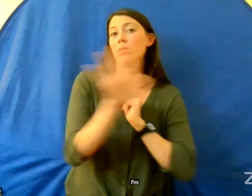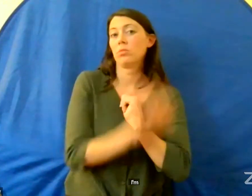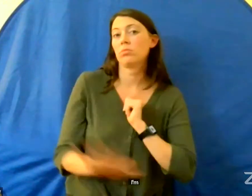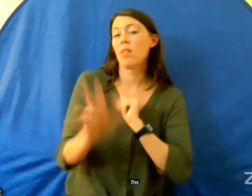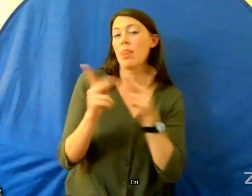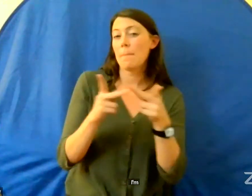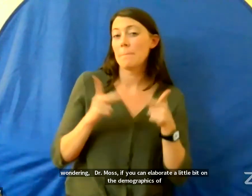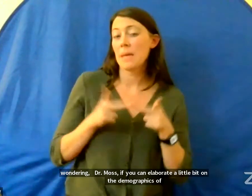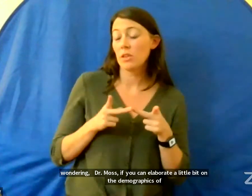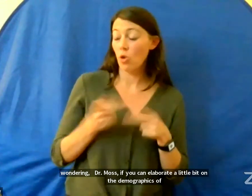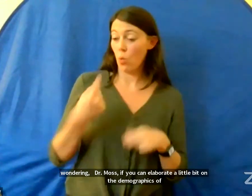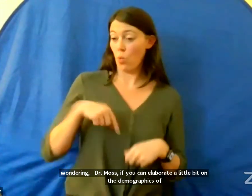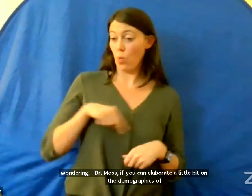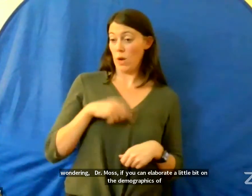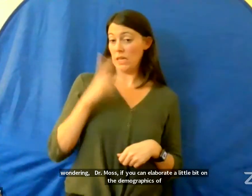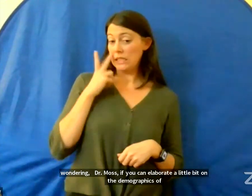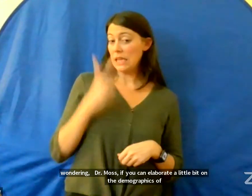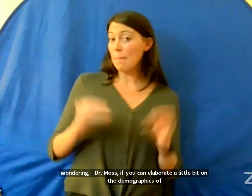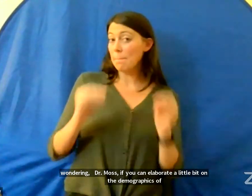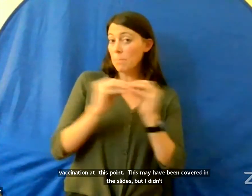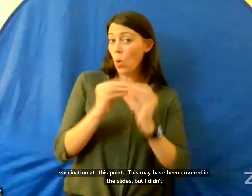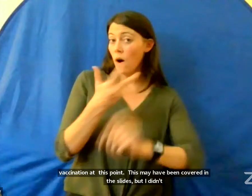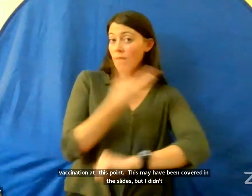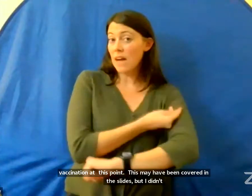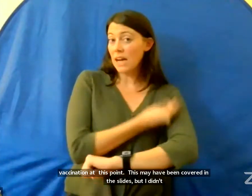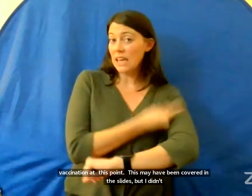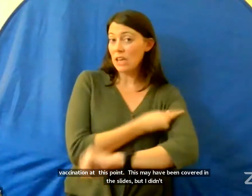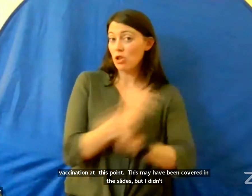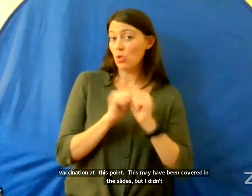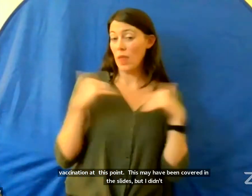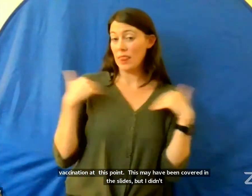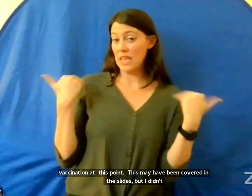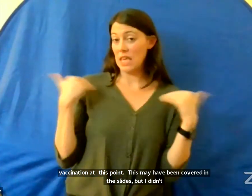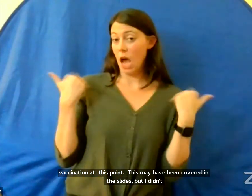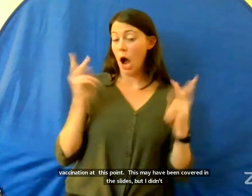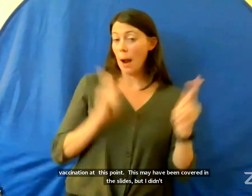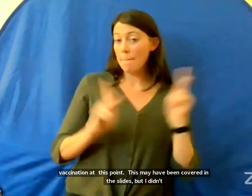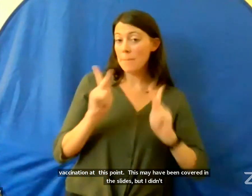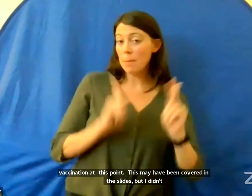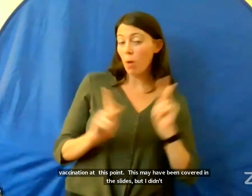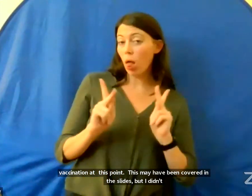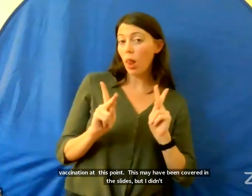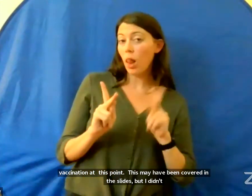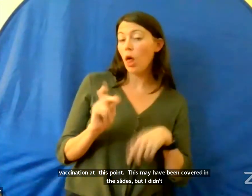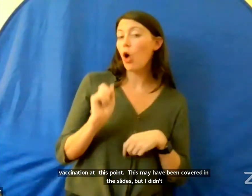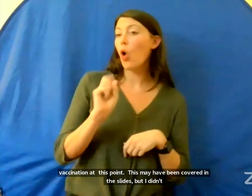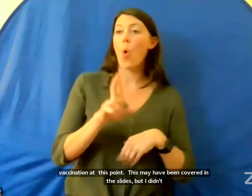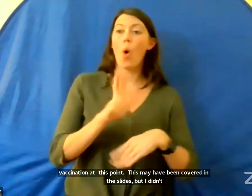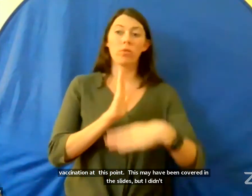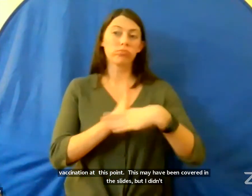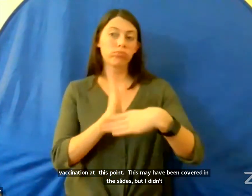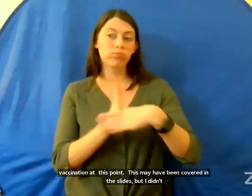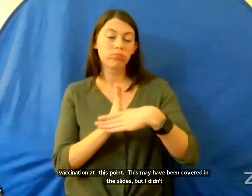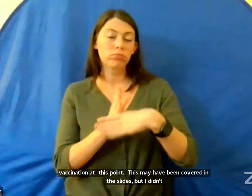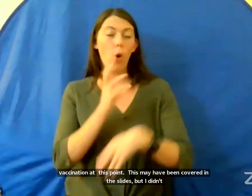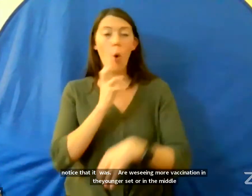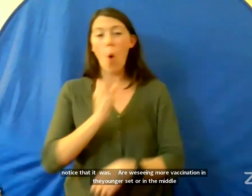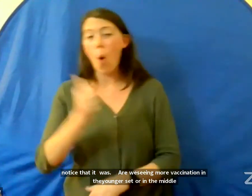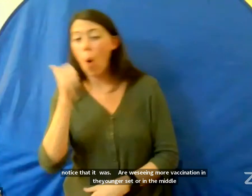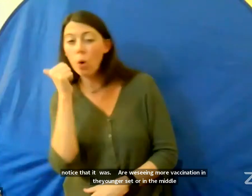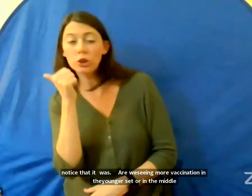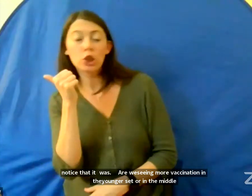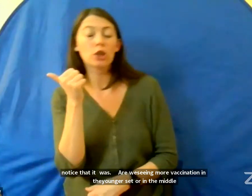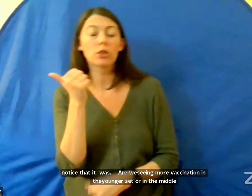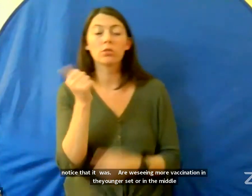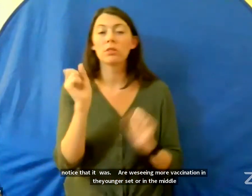seeing more vaccination in the younger set, or in the middle, or older, or is there any kind